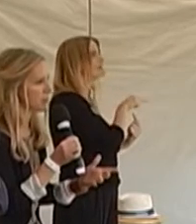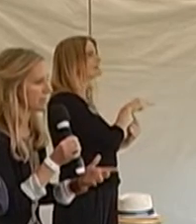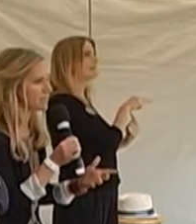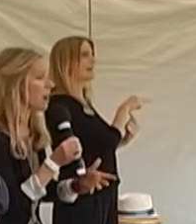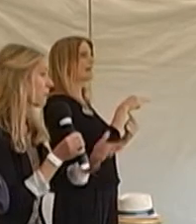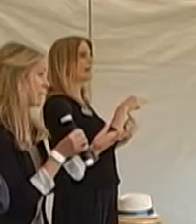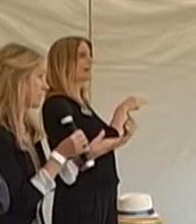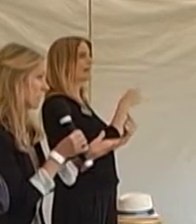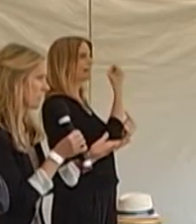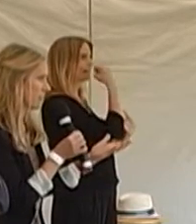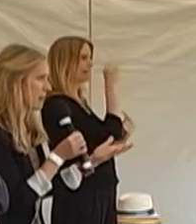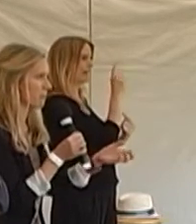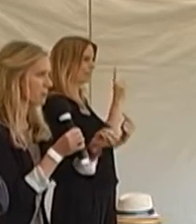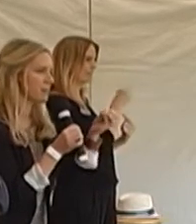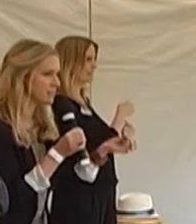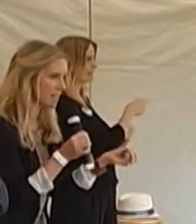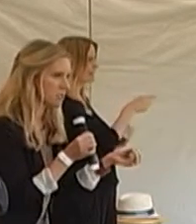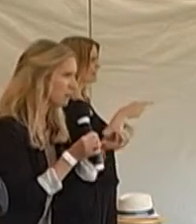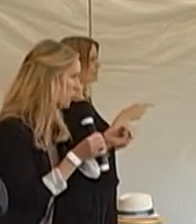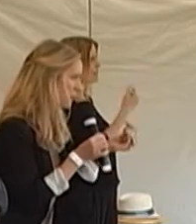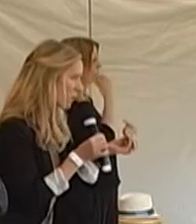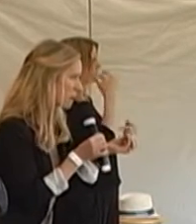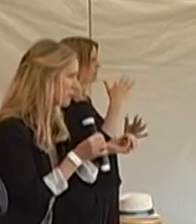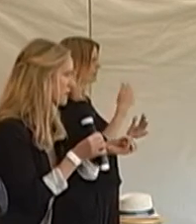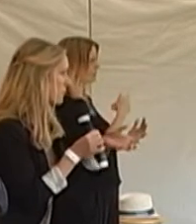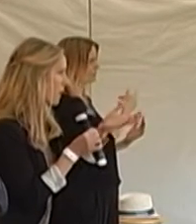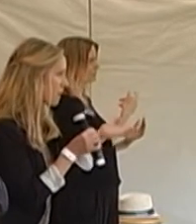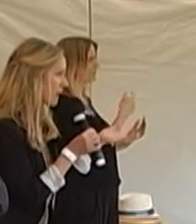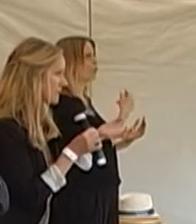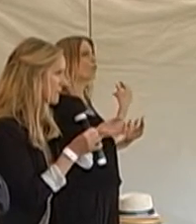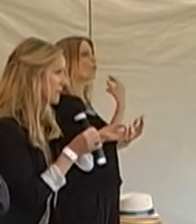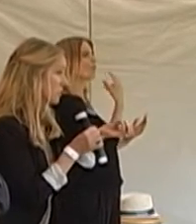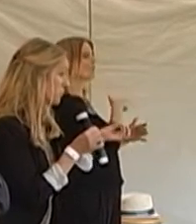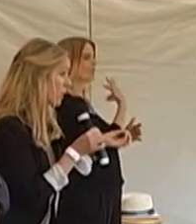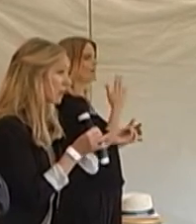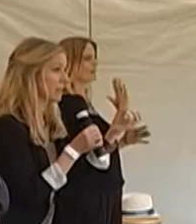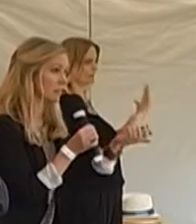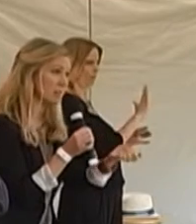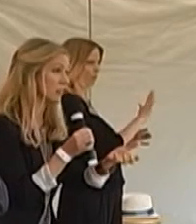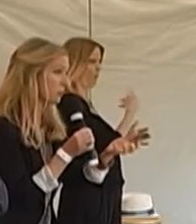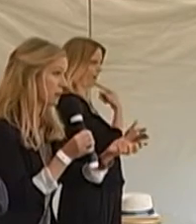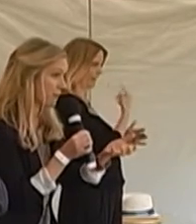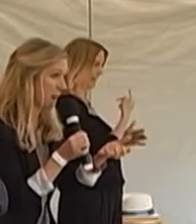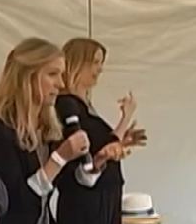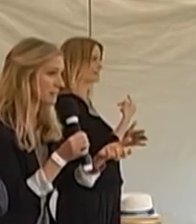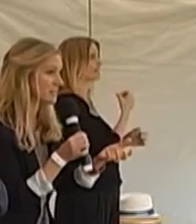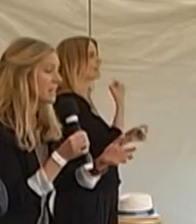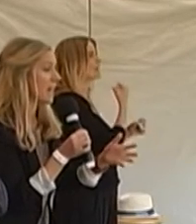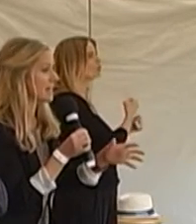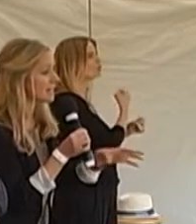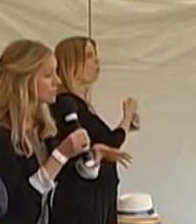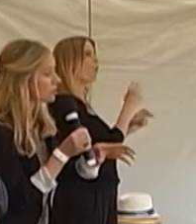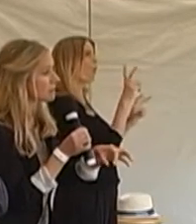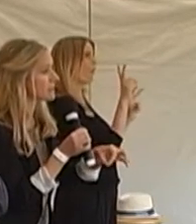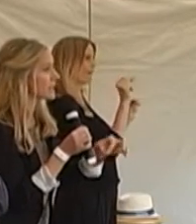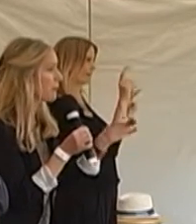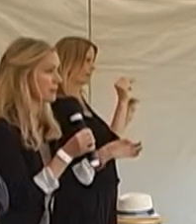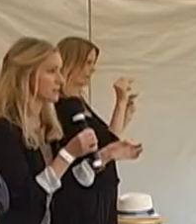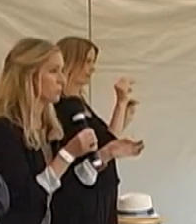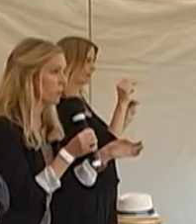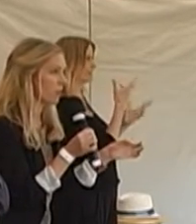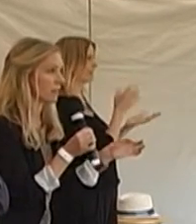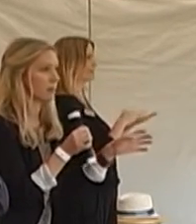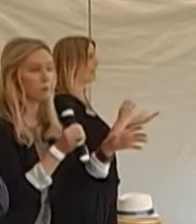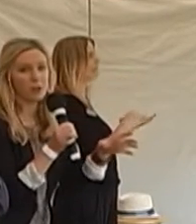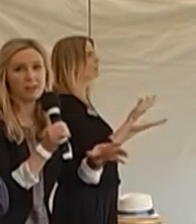they expect arbeidsglød, my pronunciation may not be great, but it's from arbeide, to work, and glød, the word for happiness, and it literally means